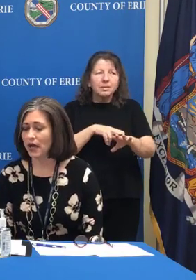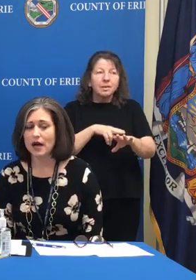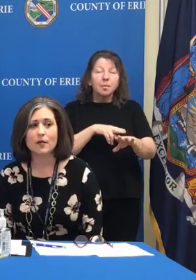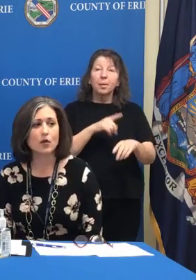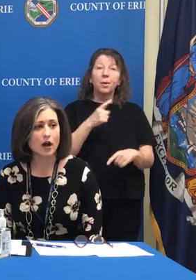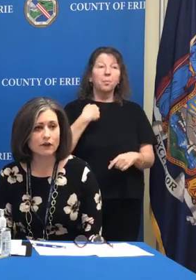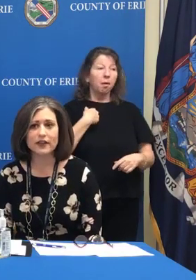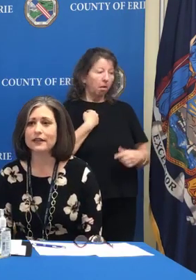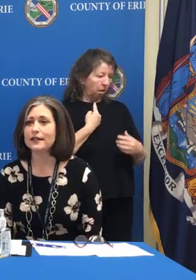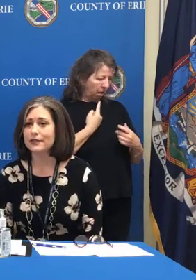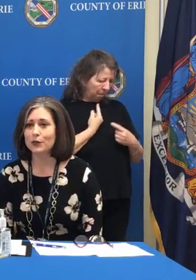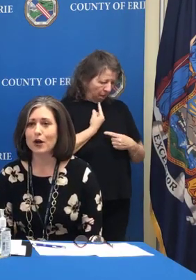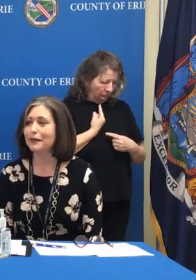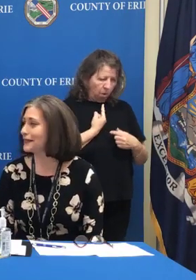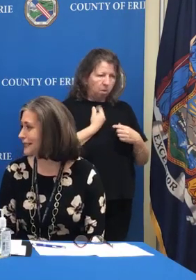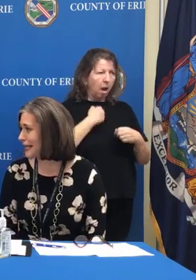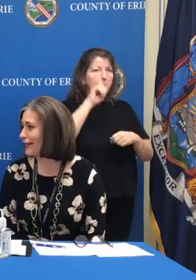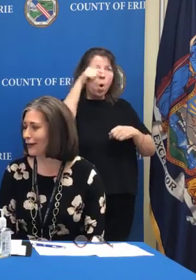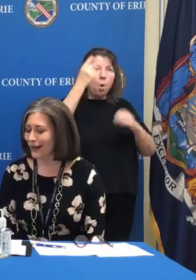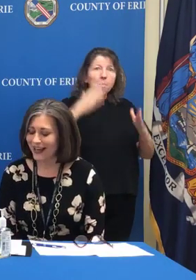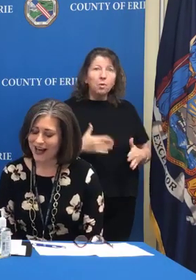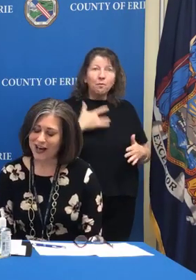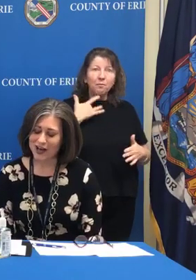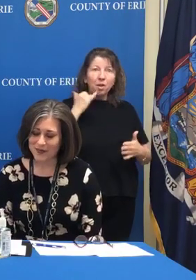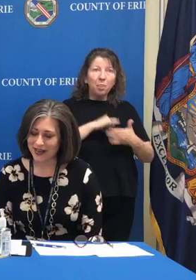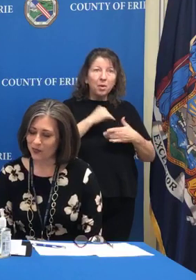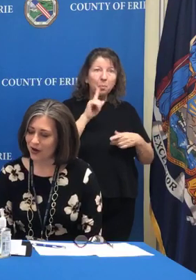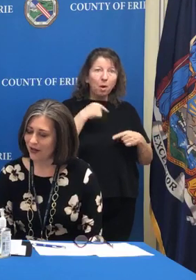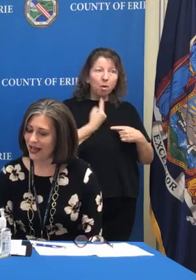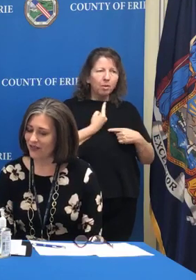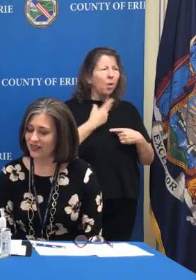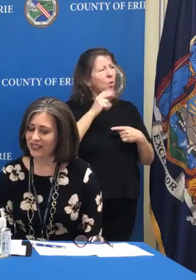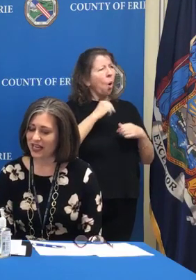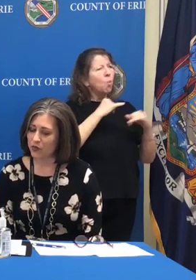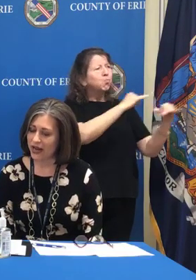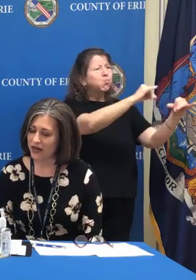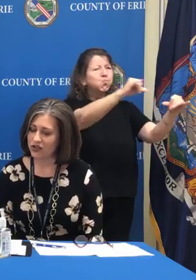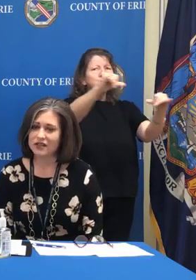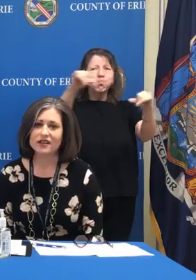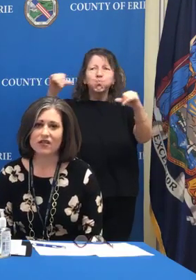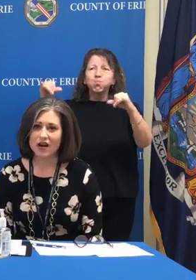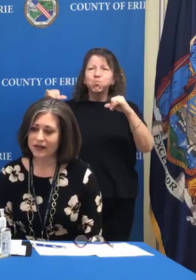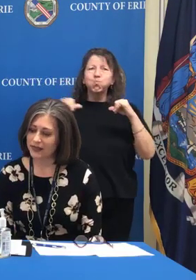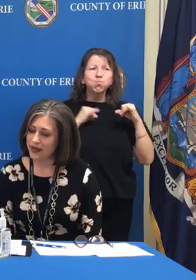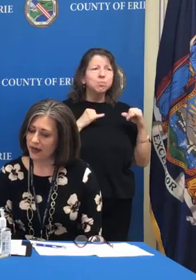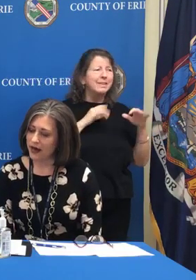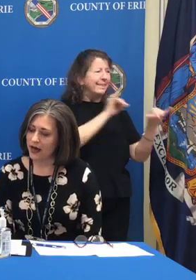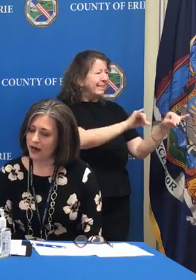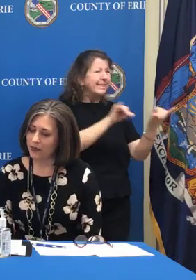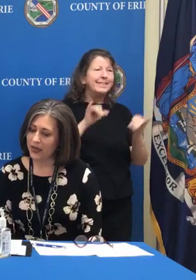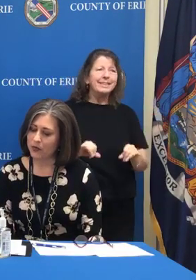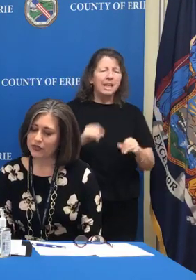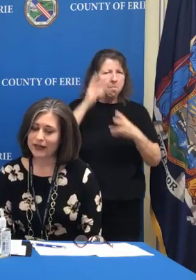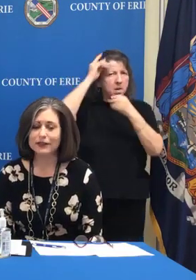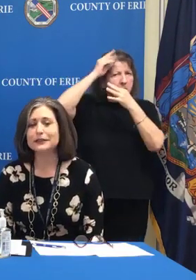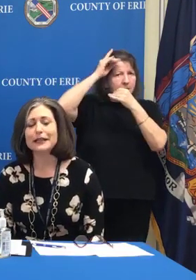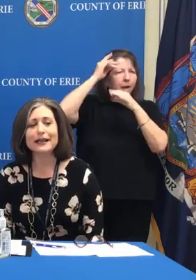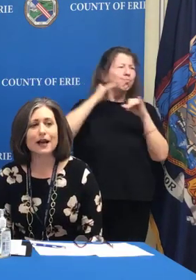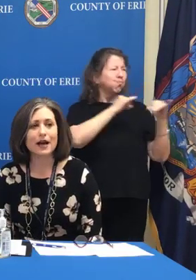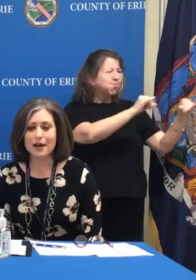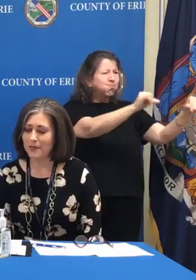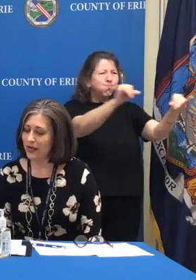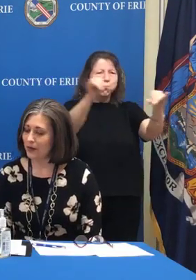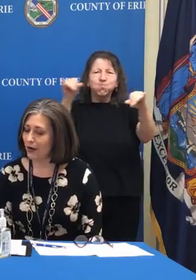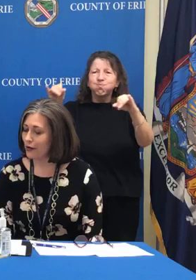alone. We're all feeling this. We're all in this together, Yes, and we're all having the same reactions and thoughts. We're